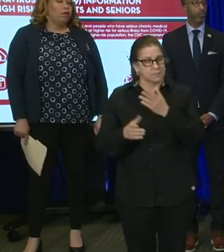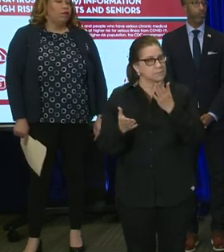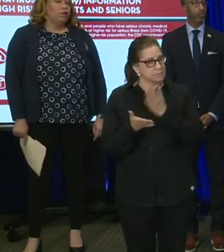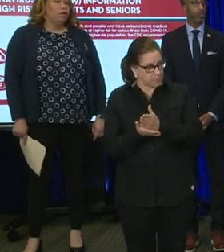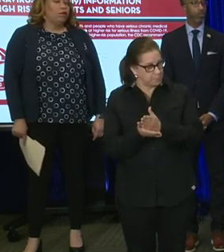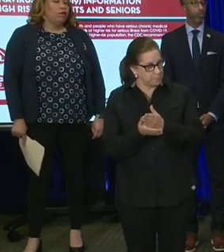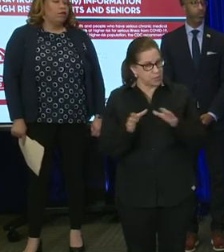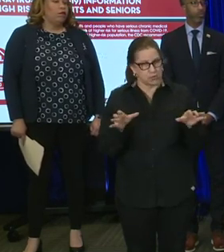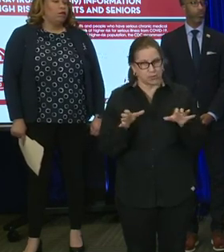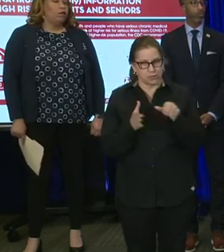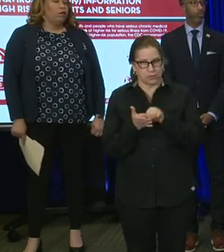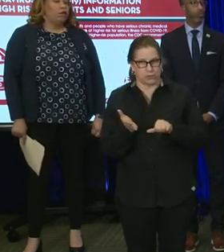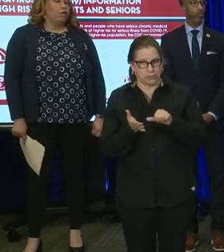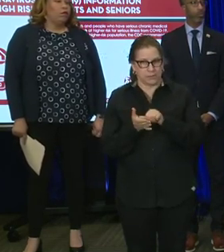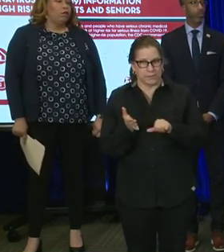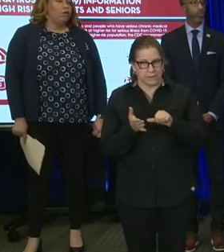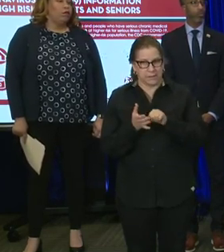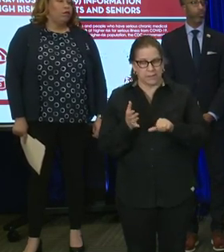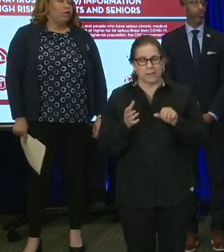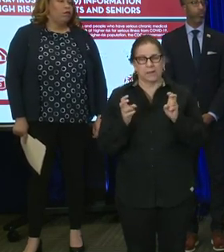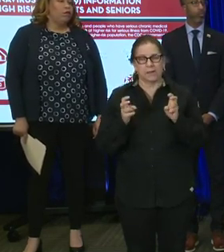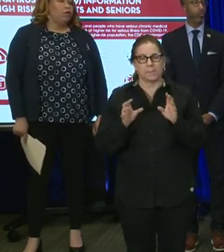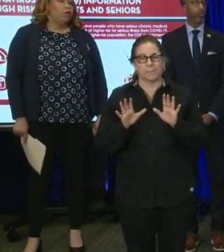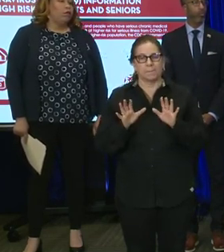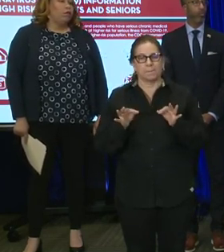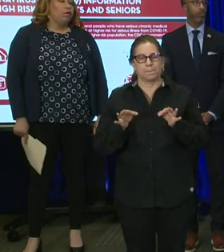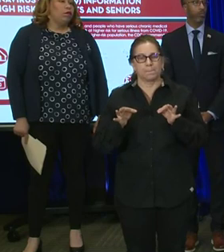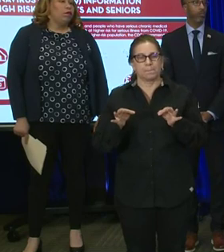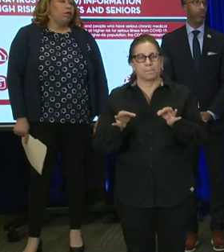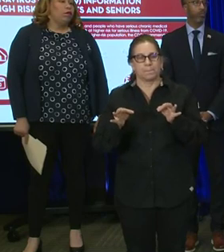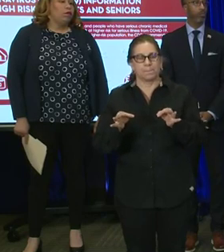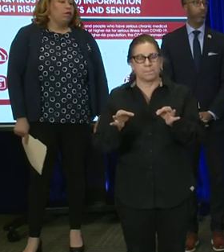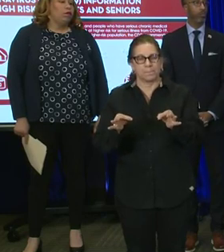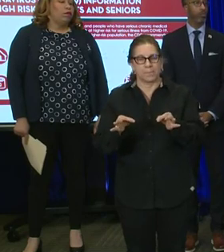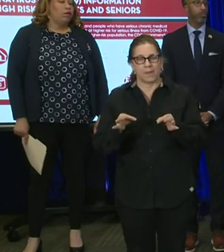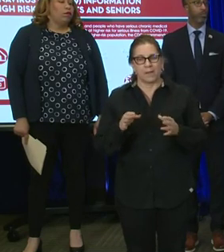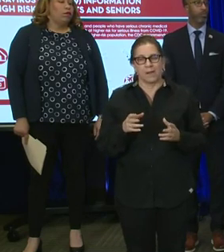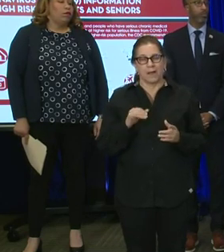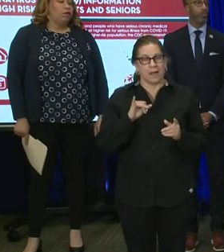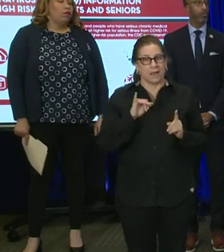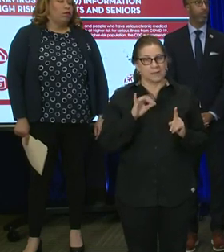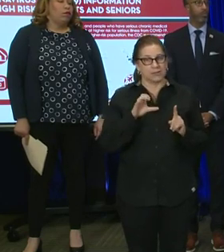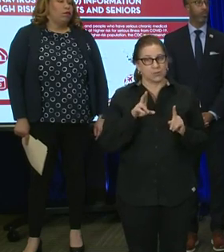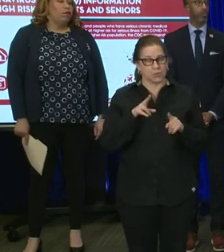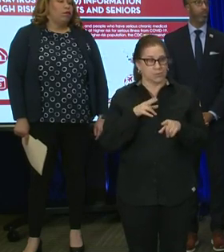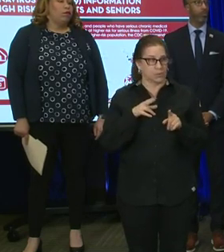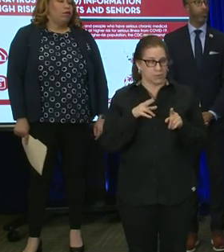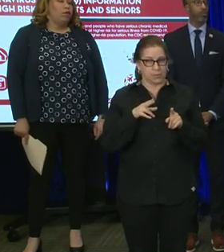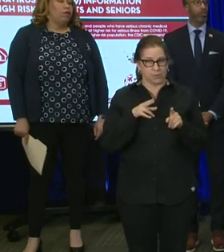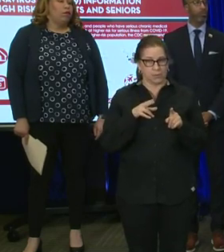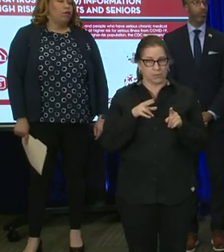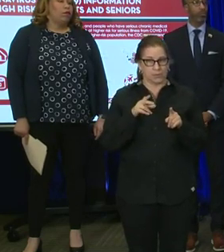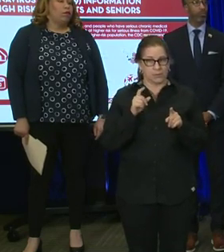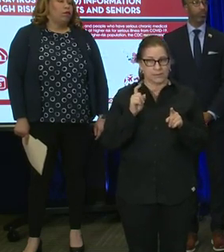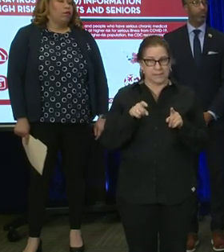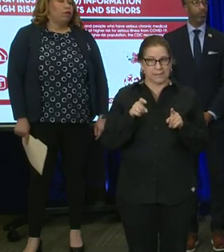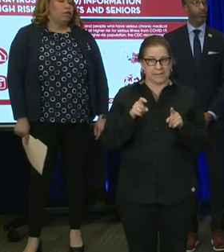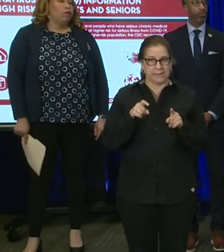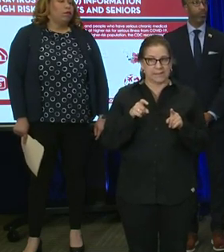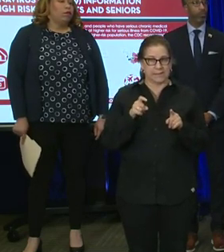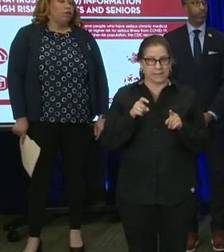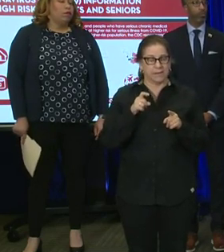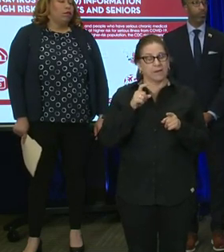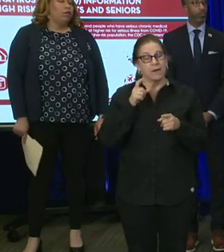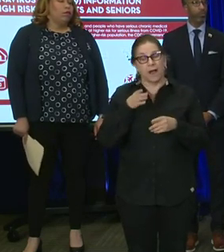ability for complications to occur and the need for intensive care beds that may be used post-surgically. So the dependence on those types